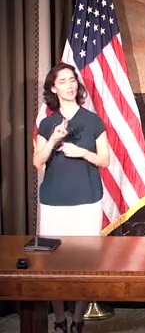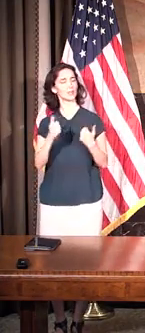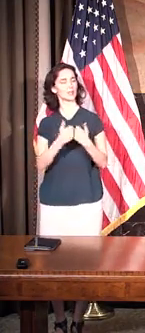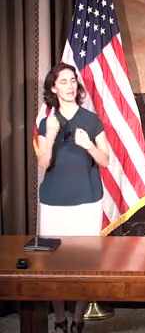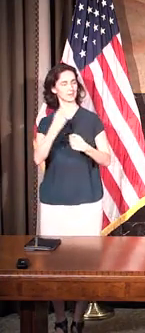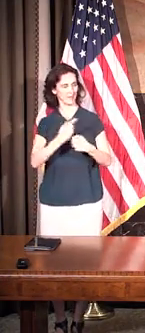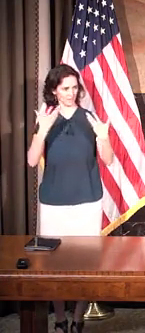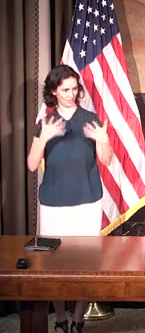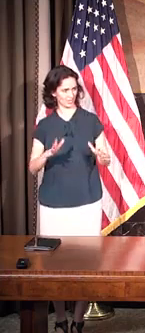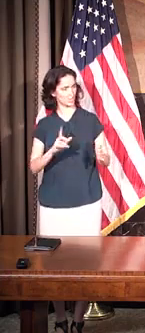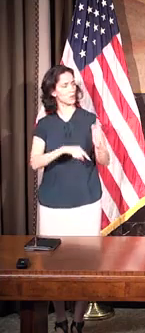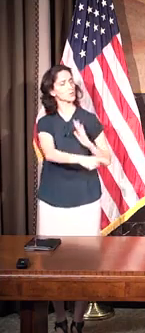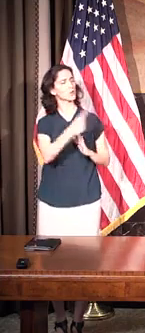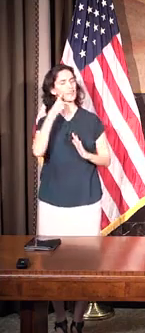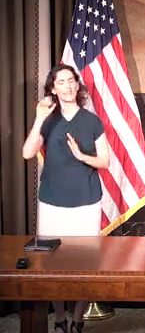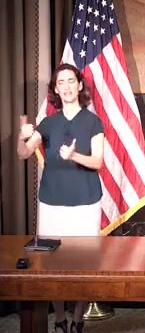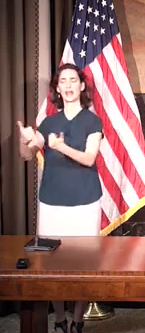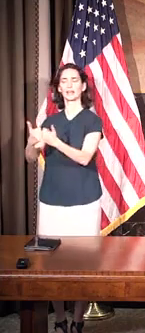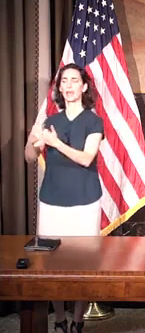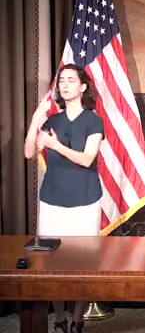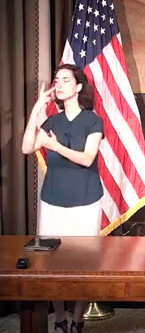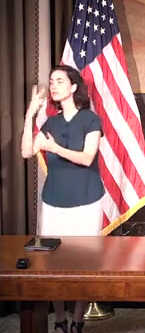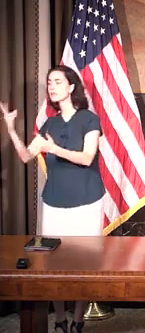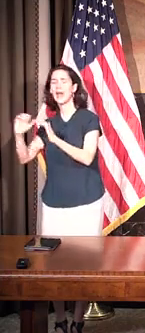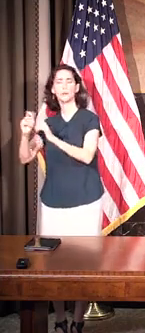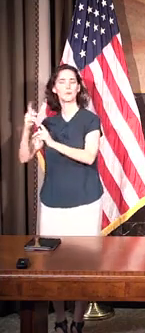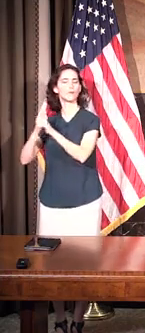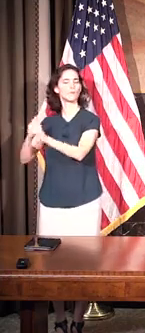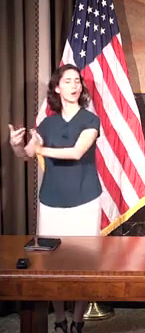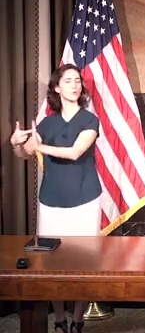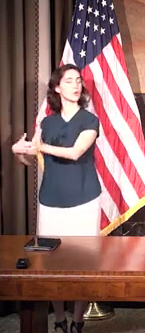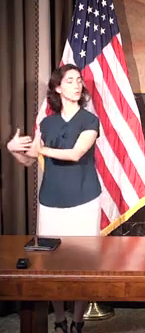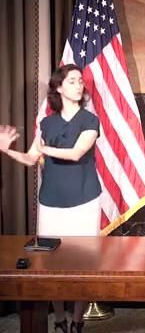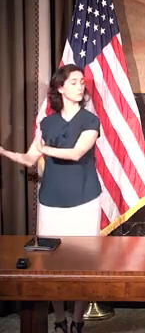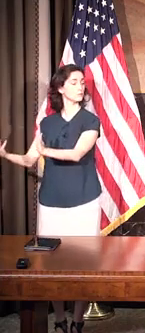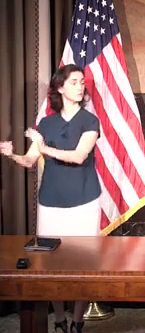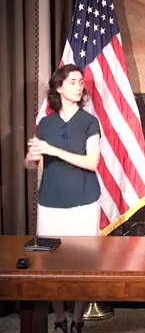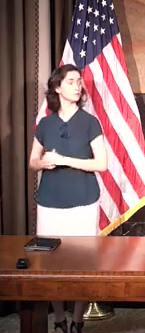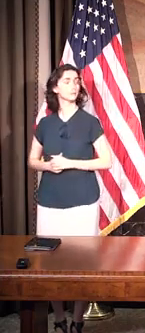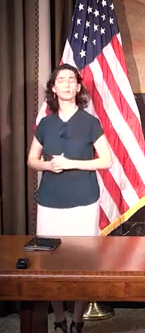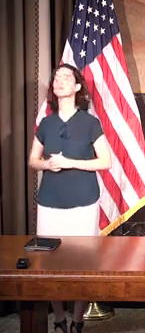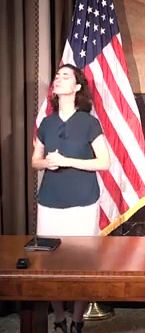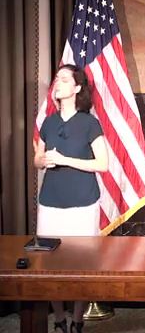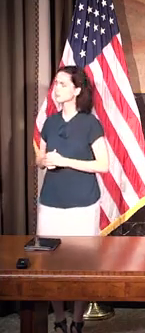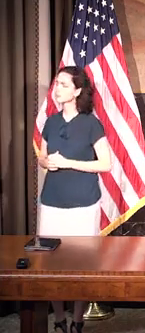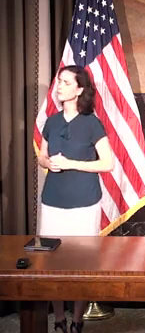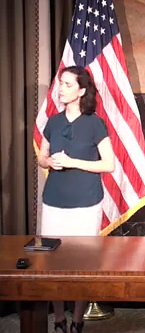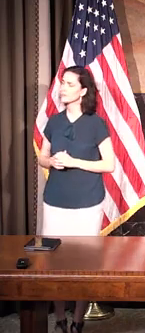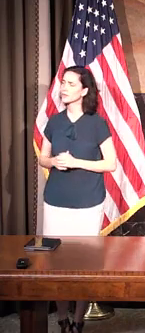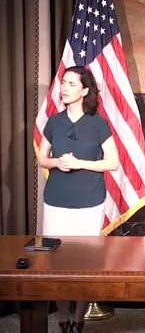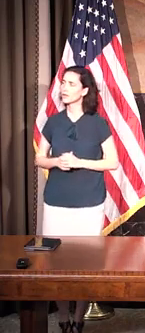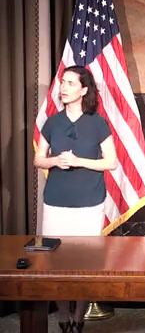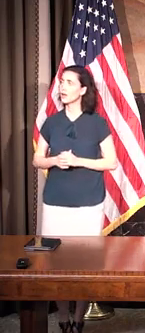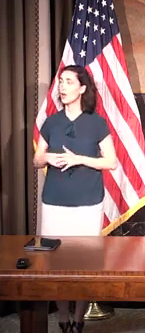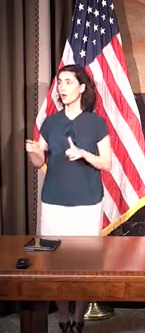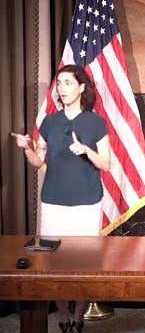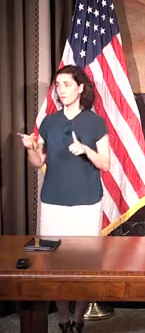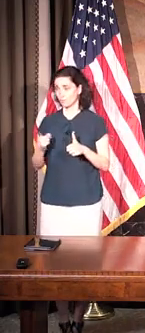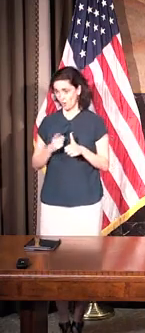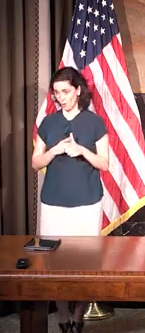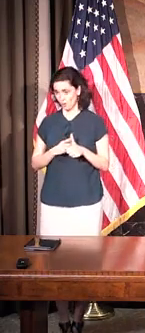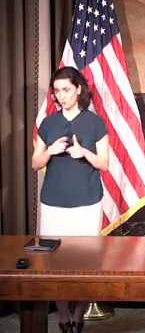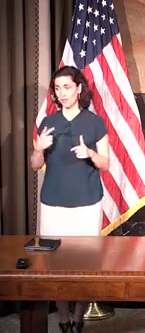on compliance at that game from what you saw? Well, first of all, I'm hopeful